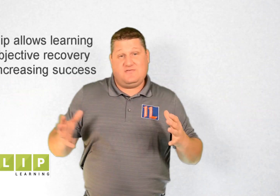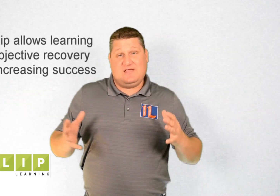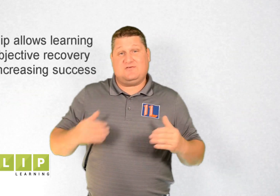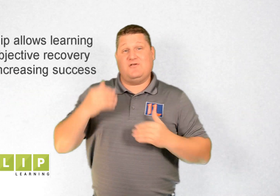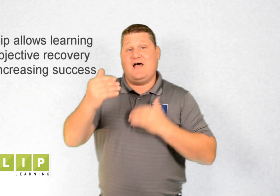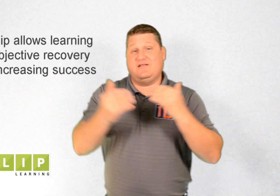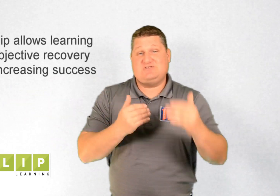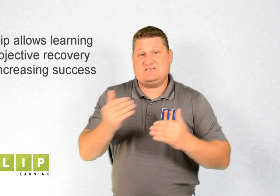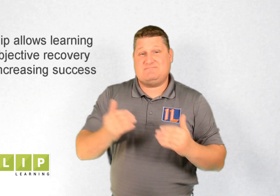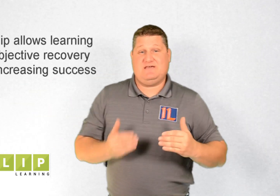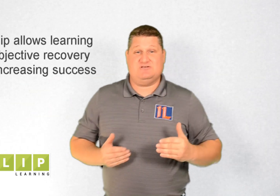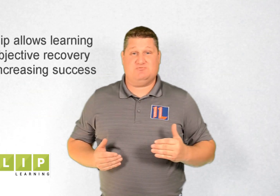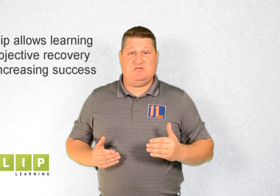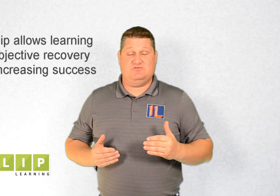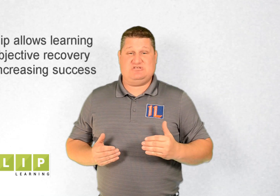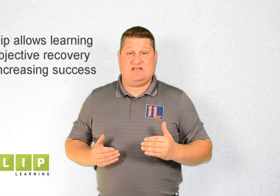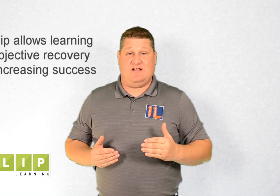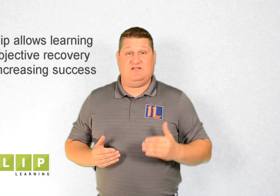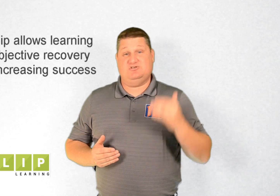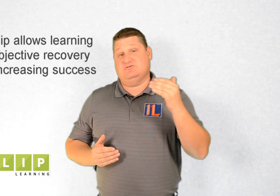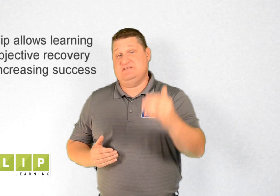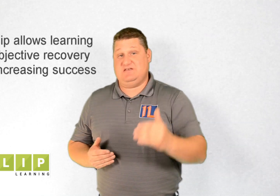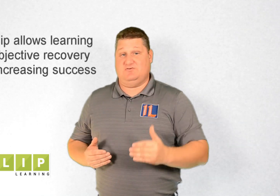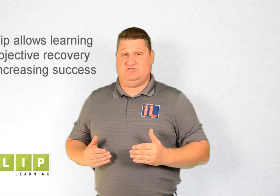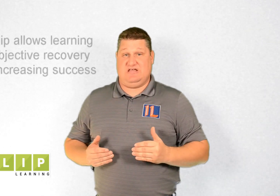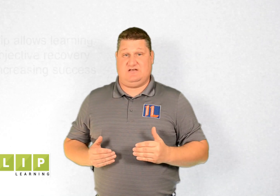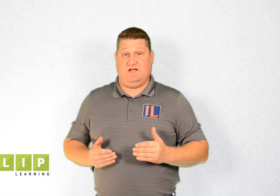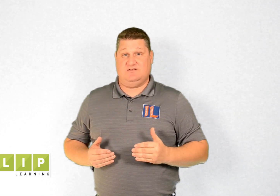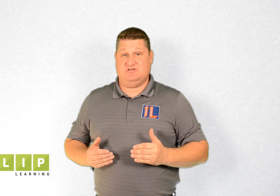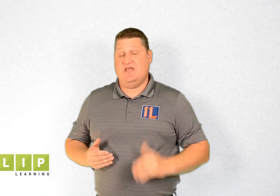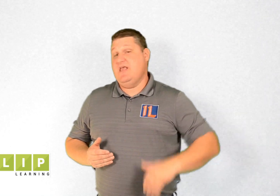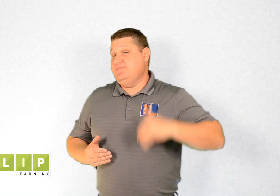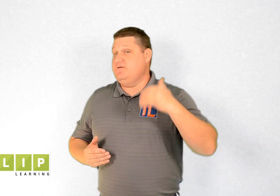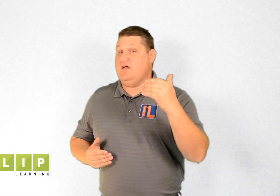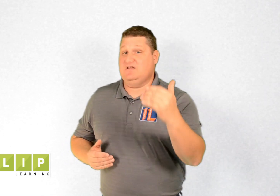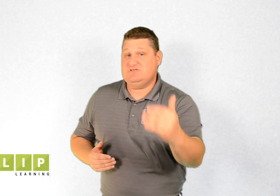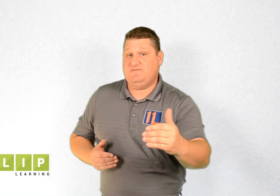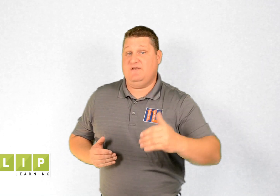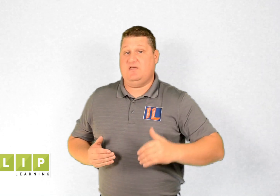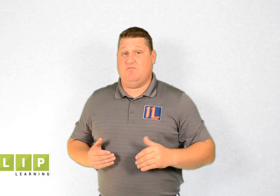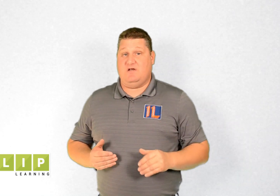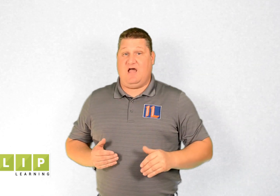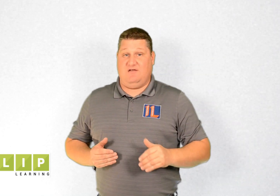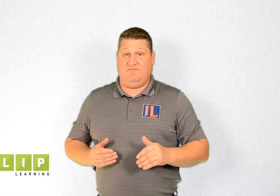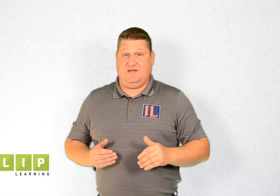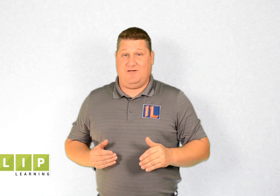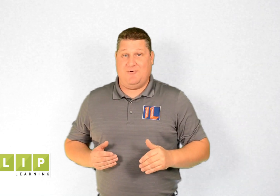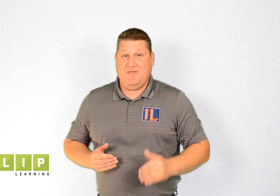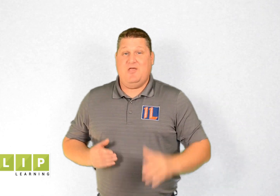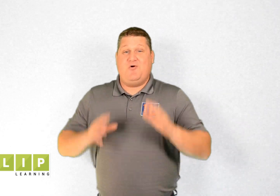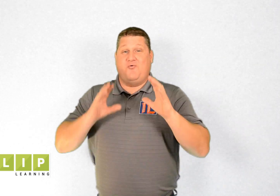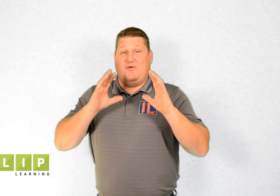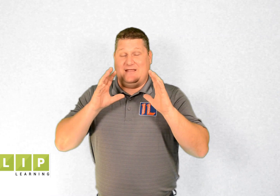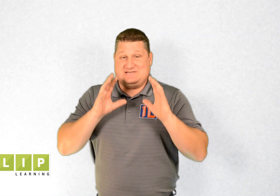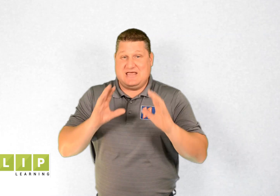things are not just because we use technology or didn't use technology. They're not just video or not video.